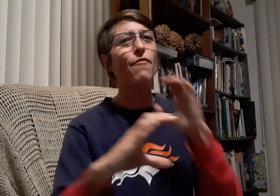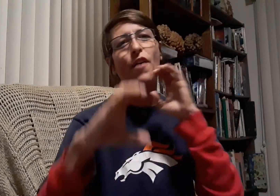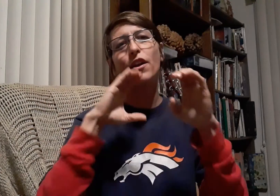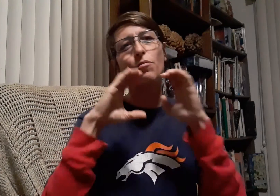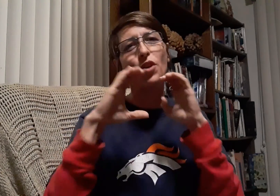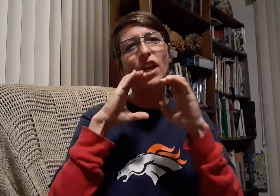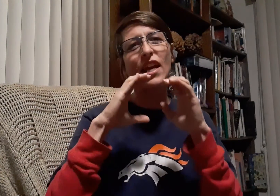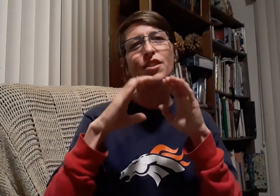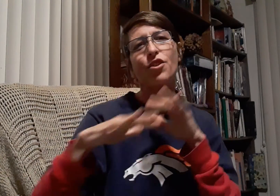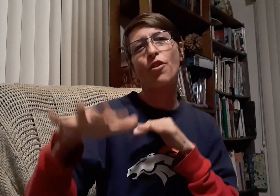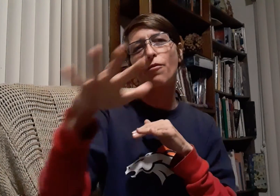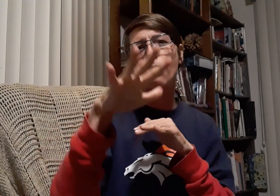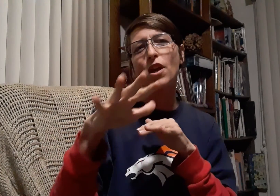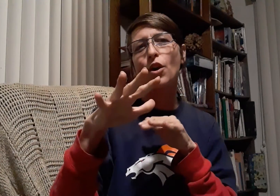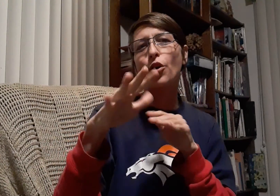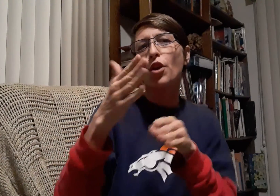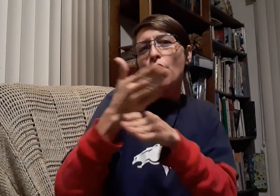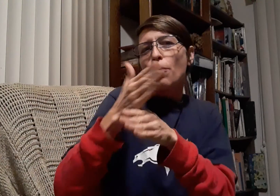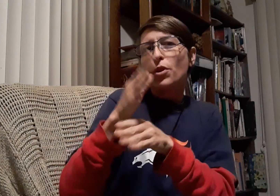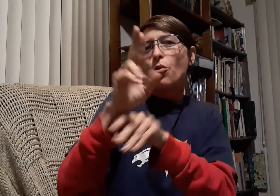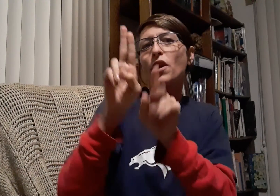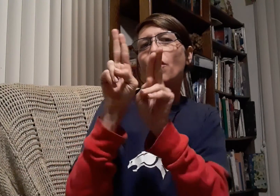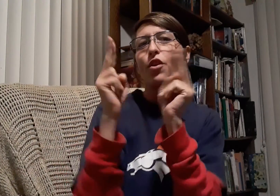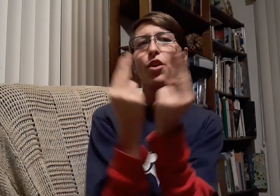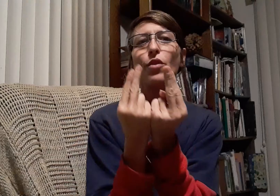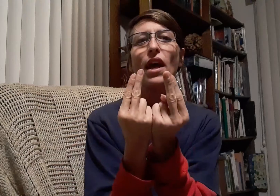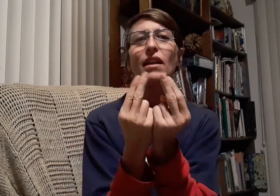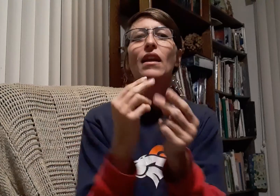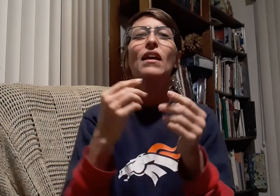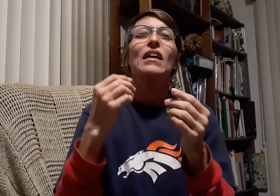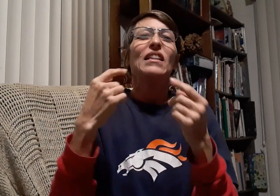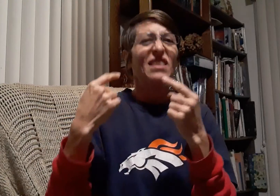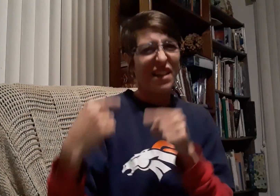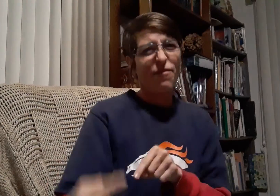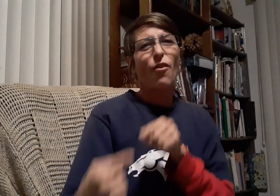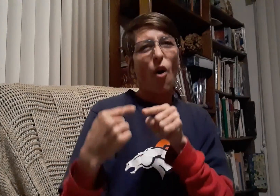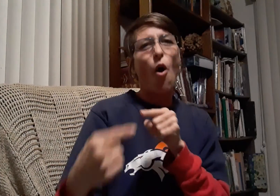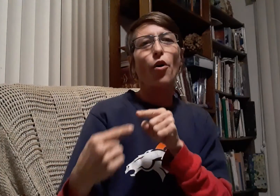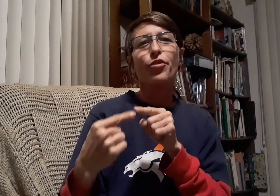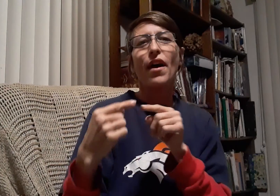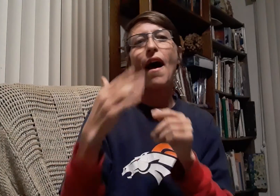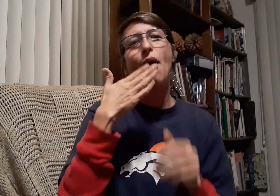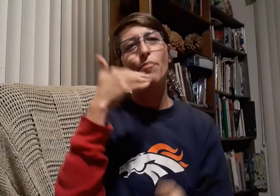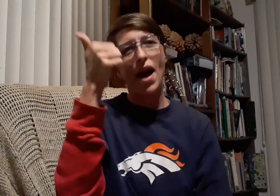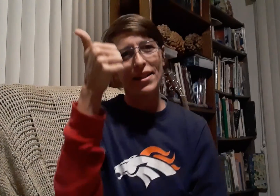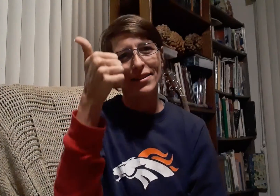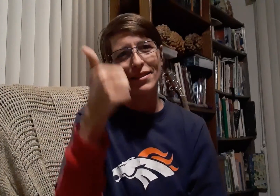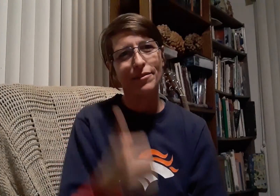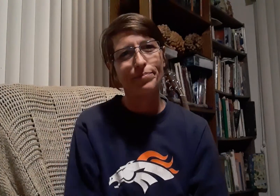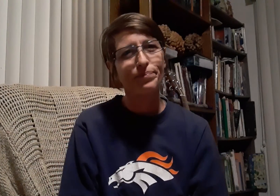find communication on the field between their unit difficult at best.